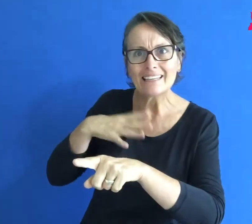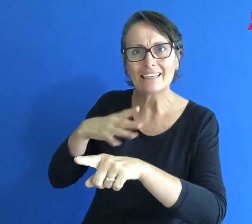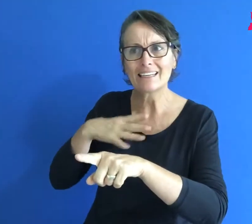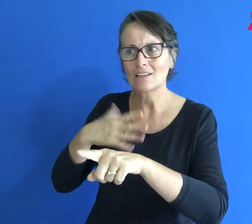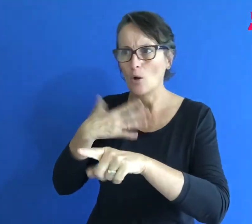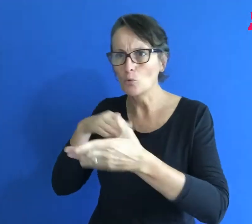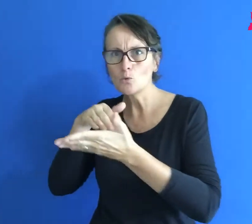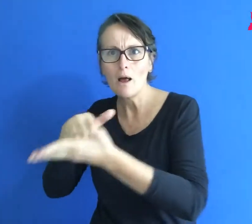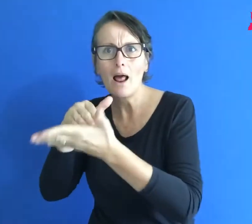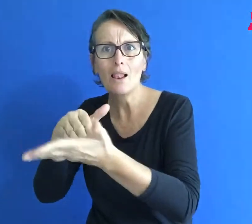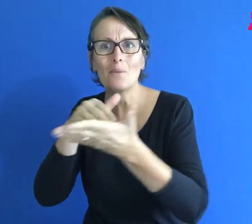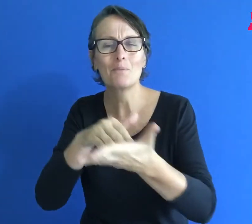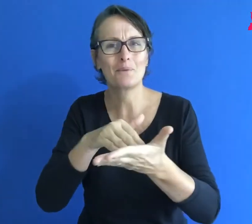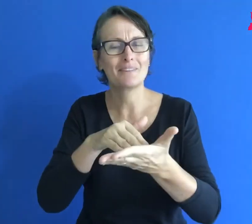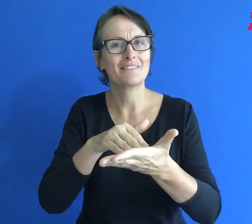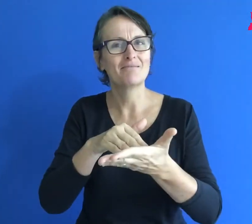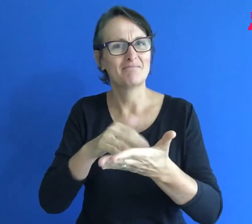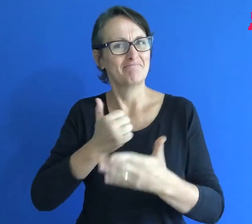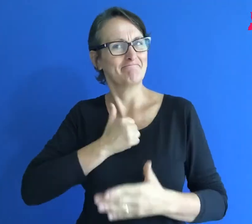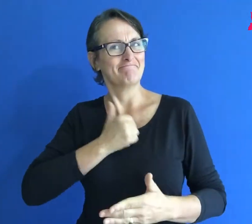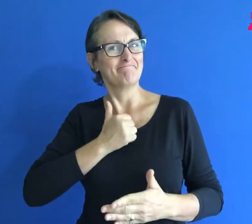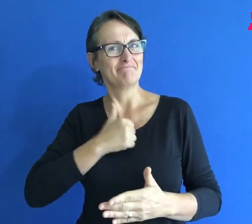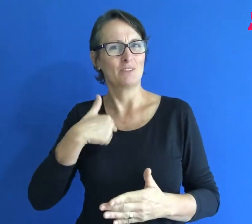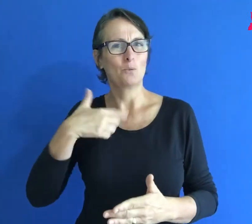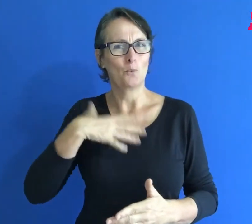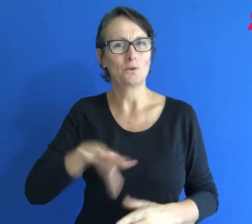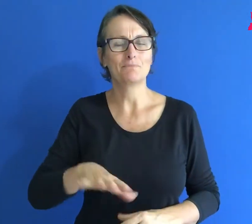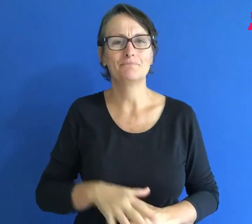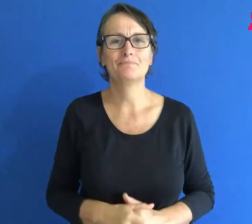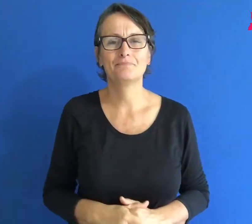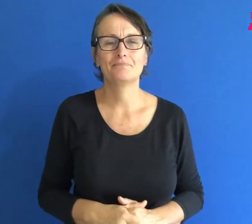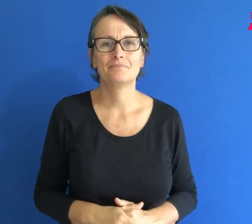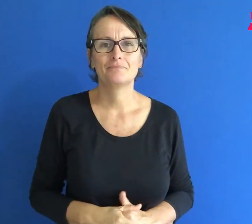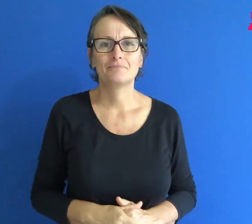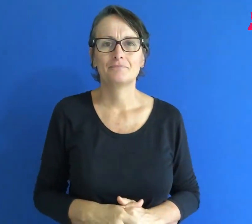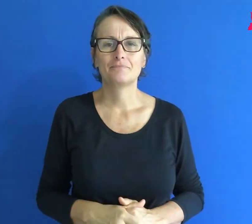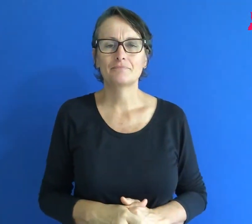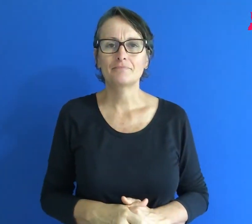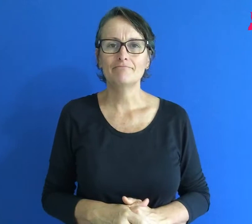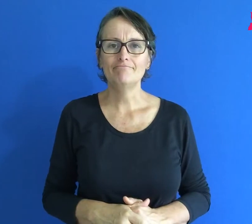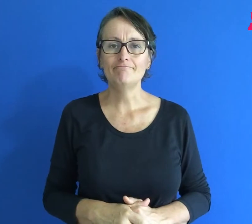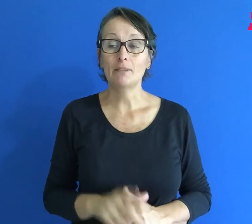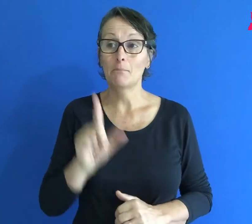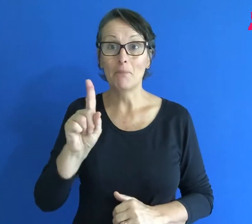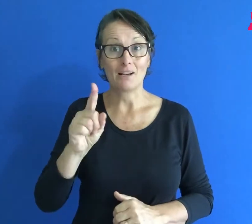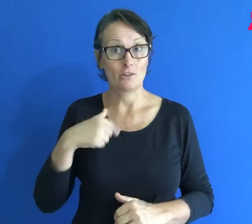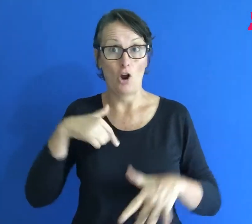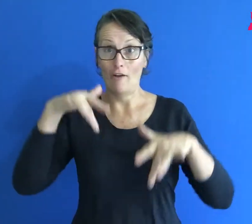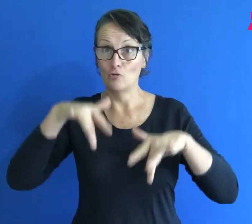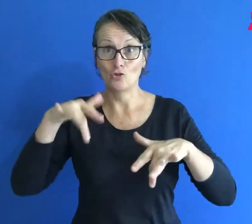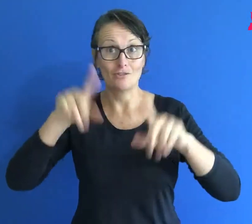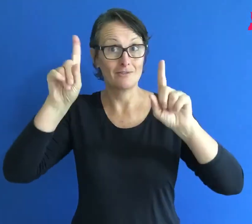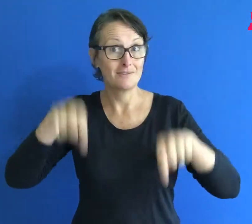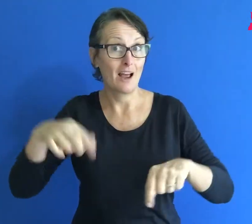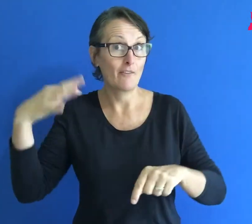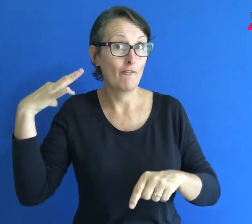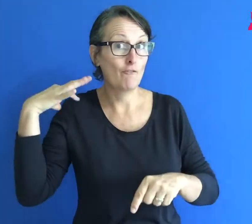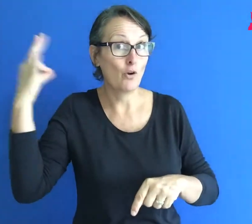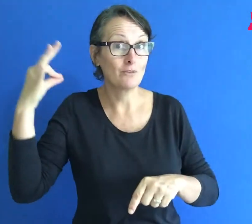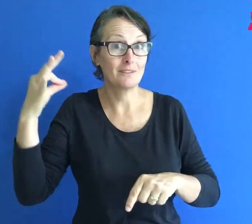and do it in a volunteer sense. What were your biggest fears? Before you signed on the door, to